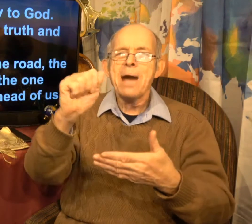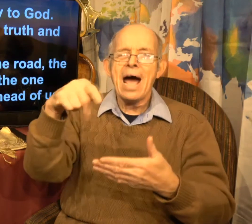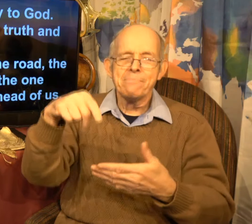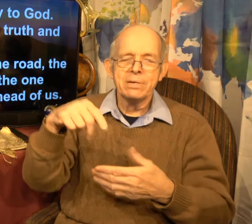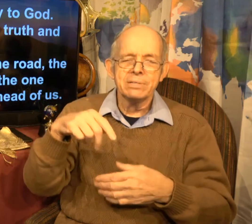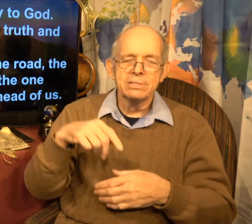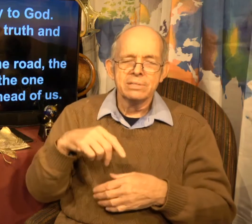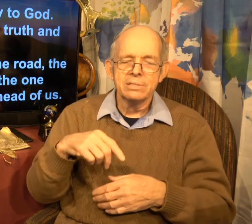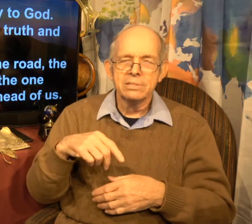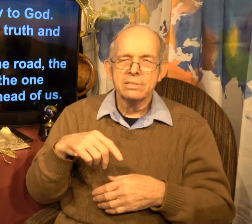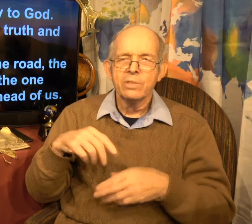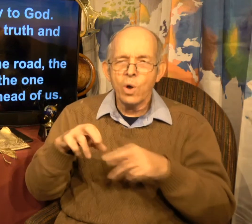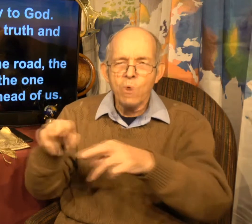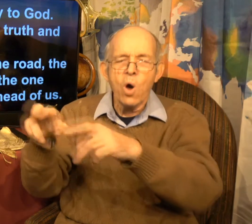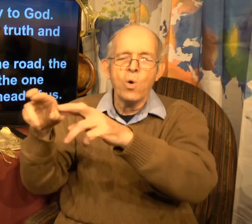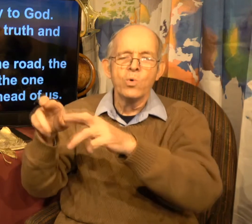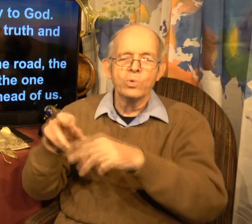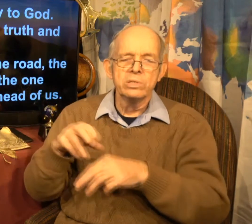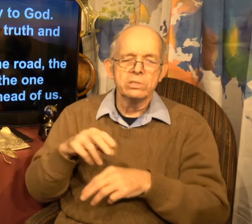map, the road,